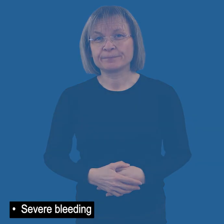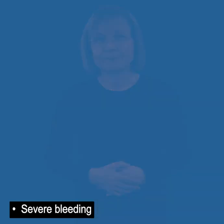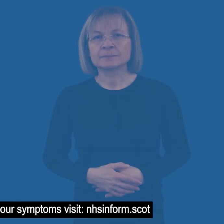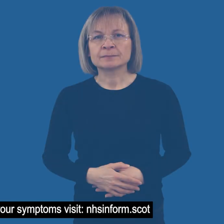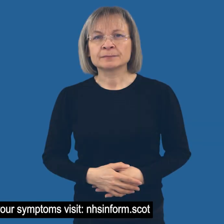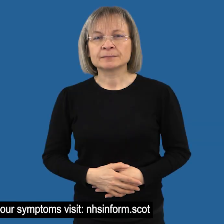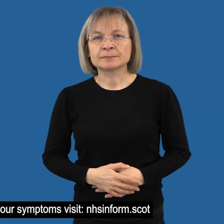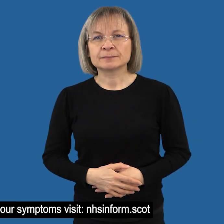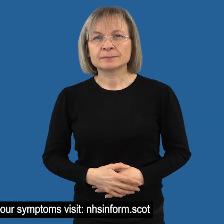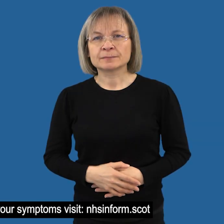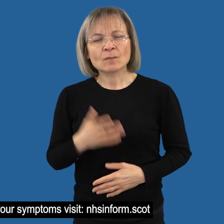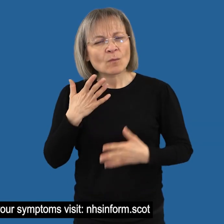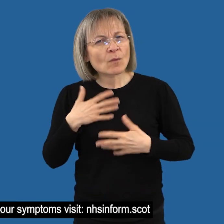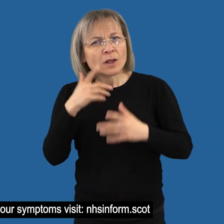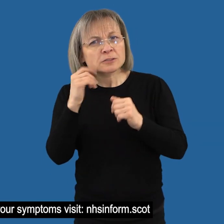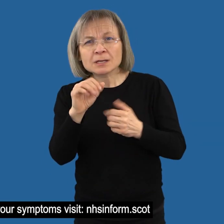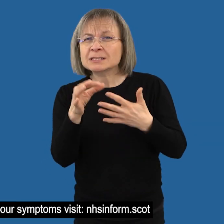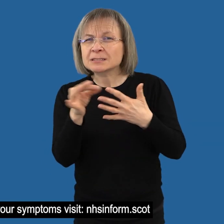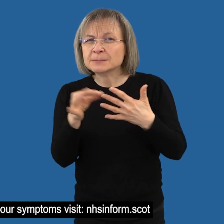bleeding. To check your symptoms, visit